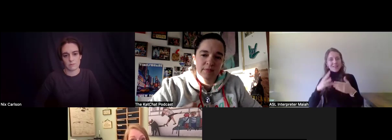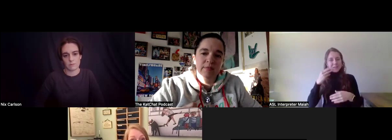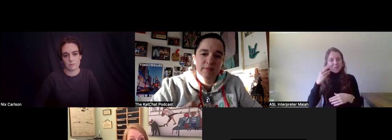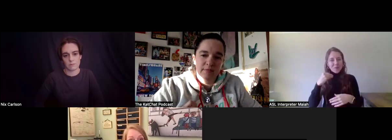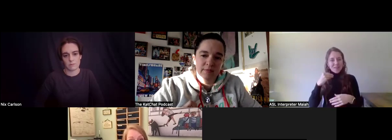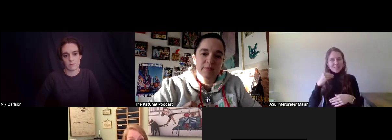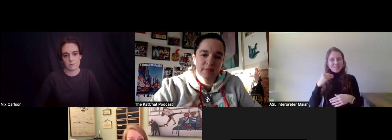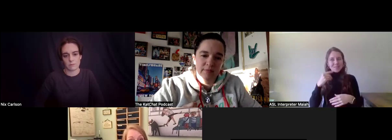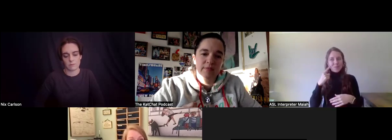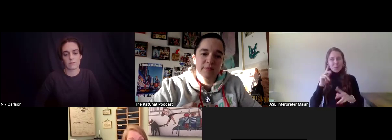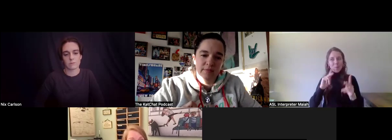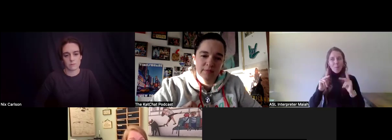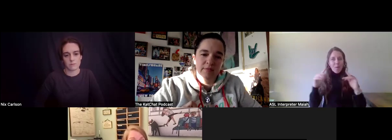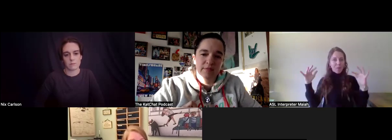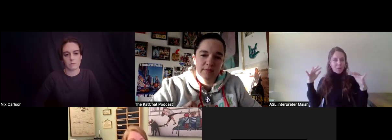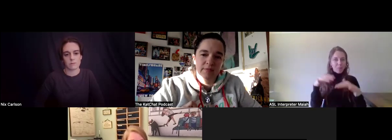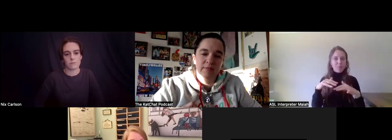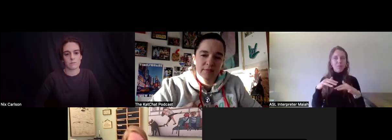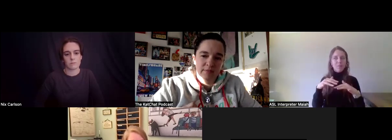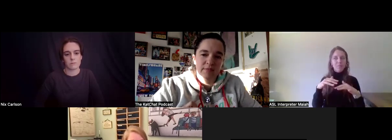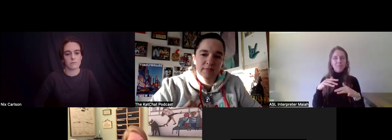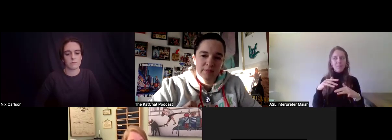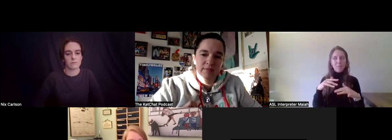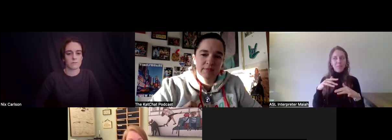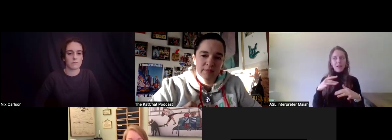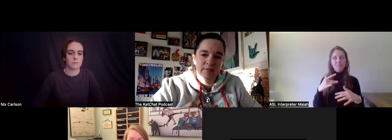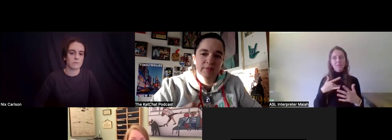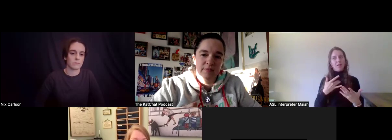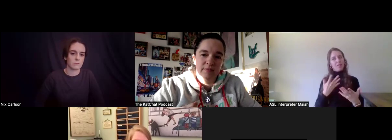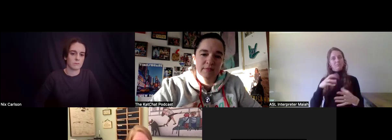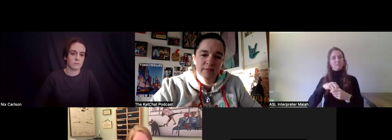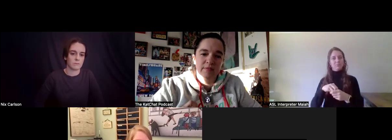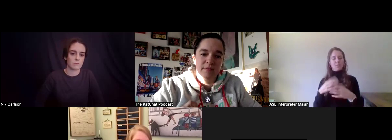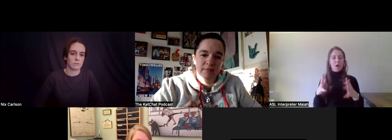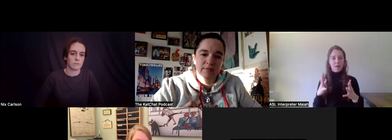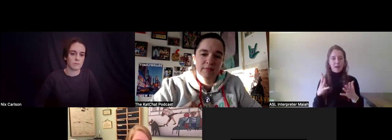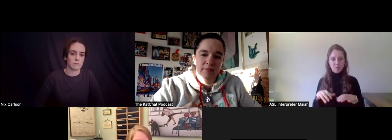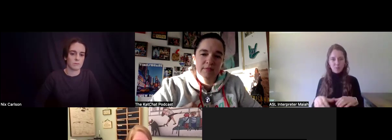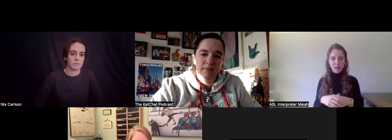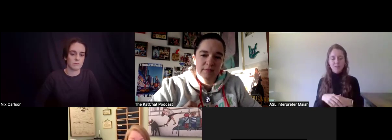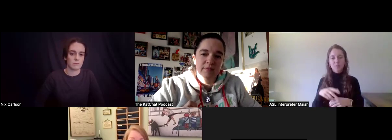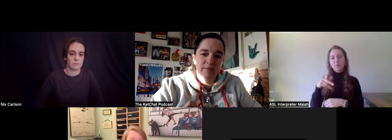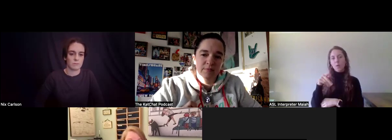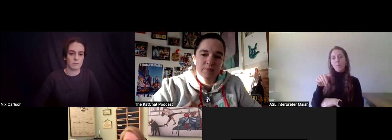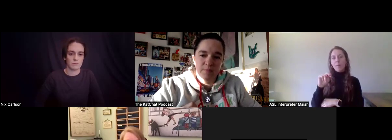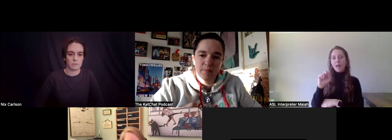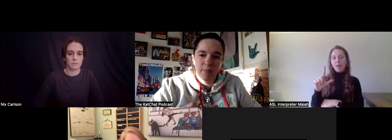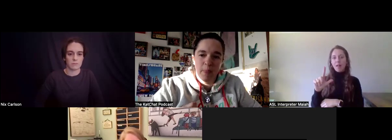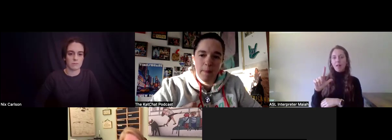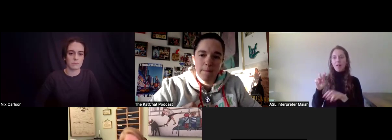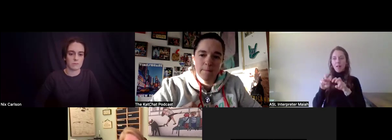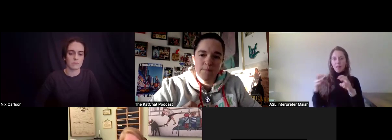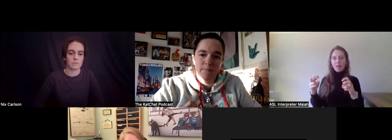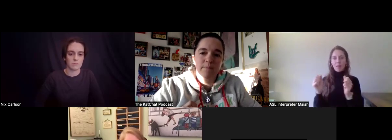experience that augmented what they were already doing. So panels with, the actors. It's the first time